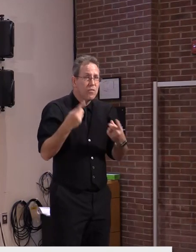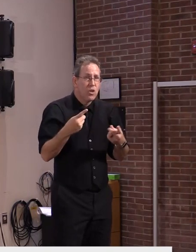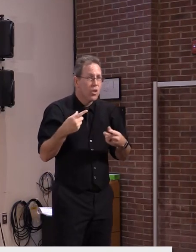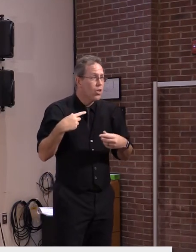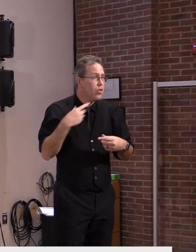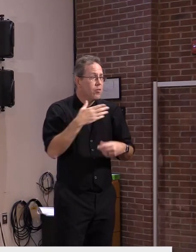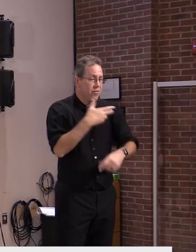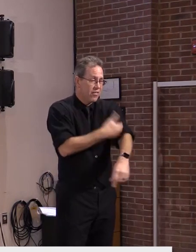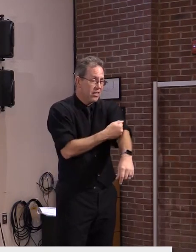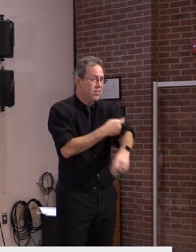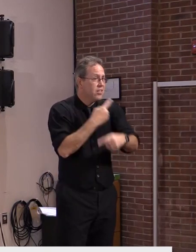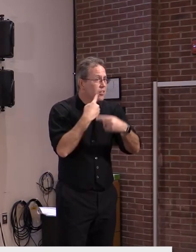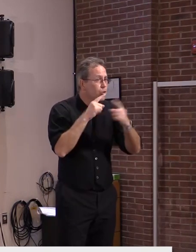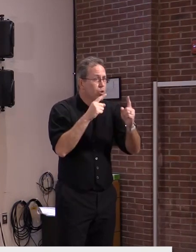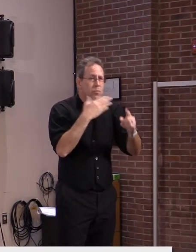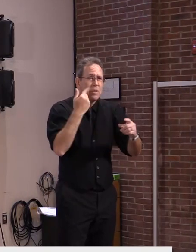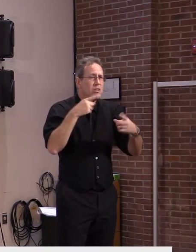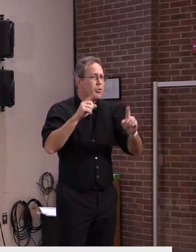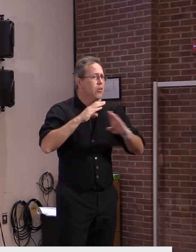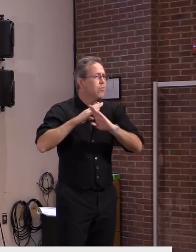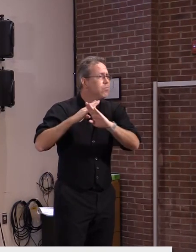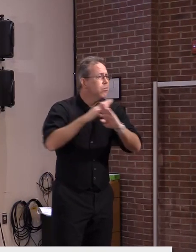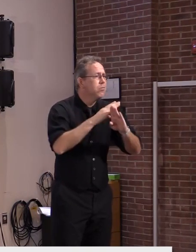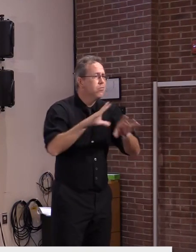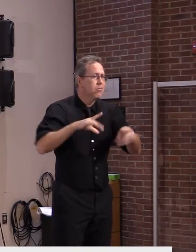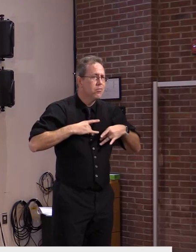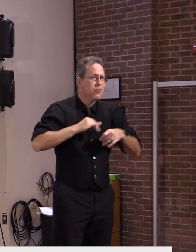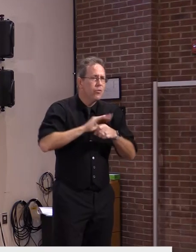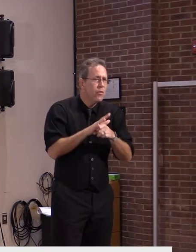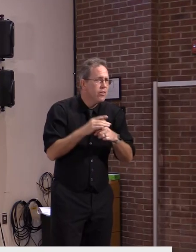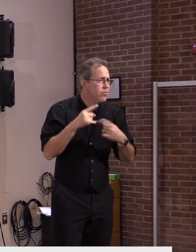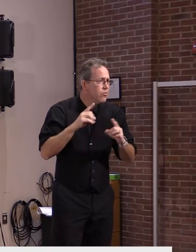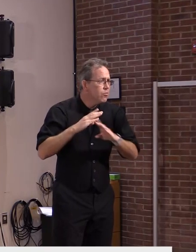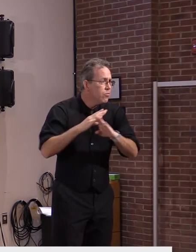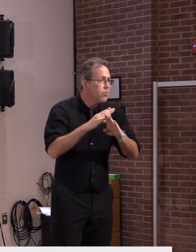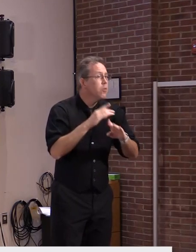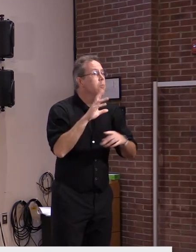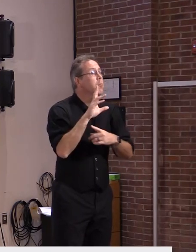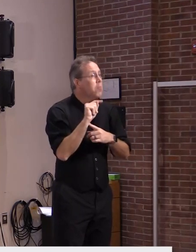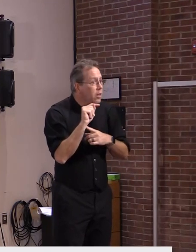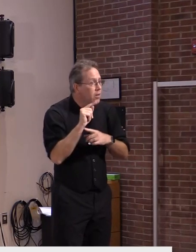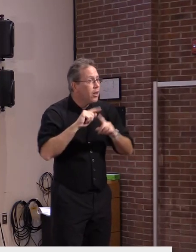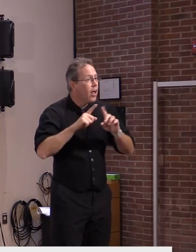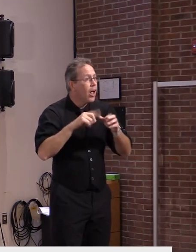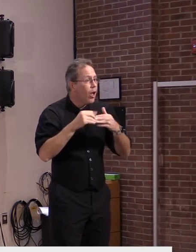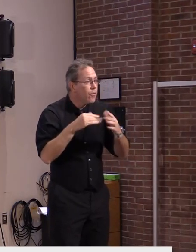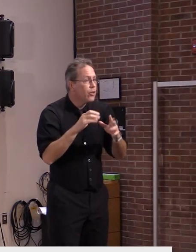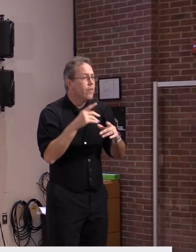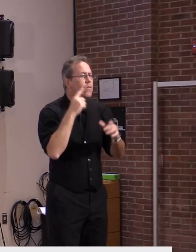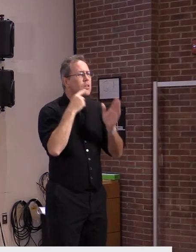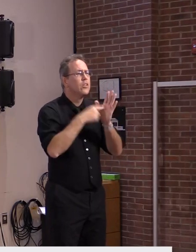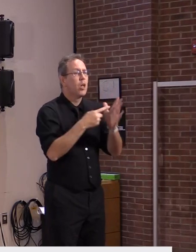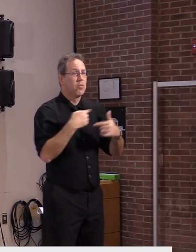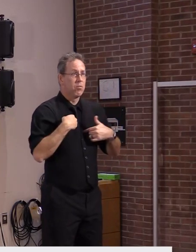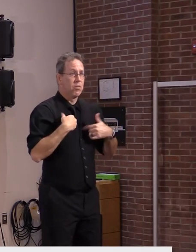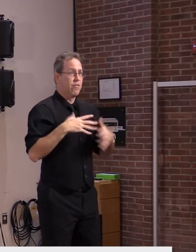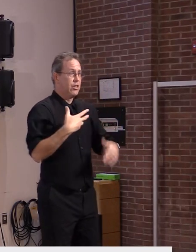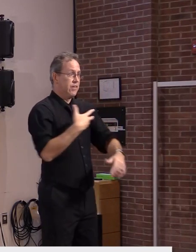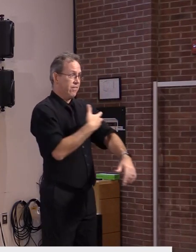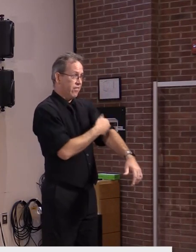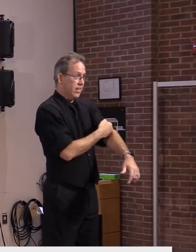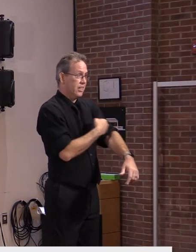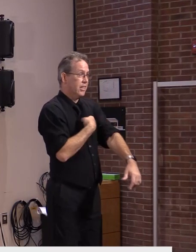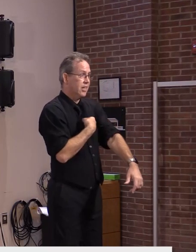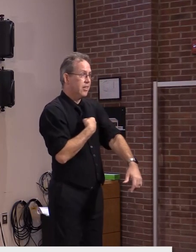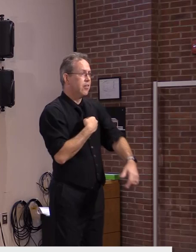been developed. But even saying that, if it has a 90 or 95% chance of